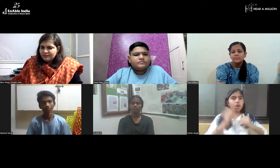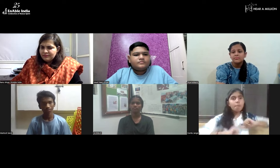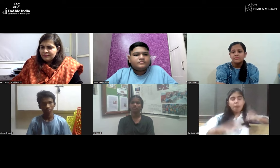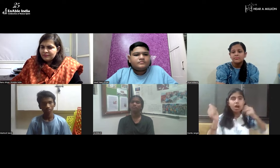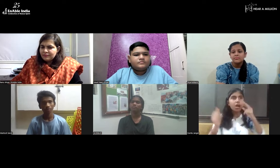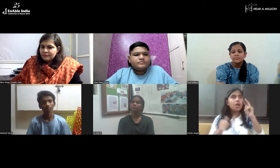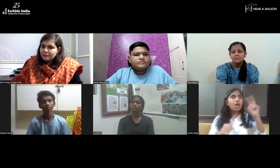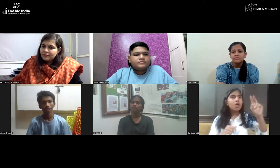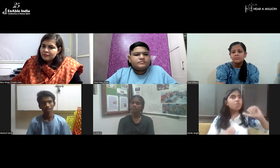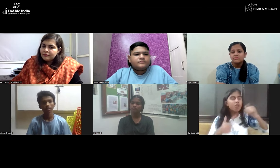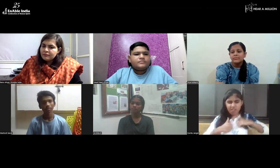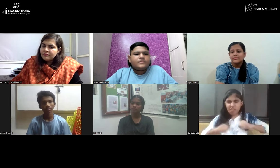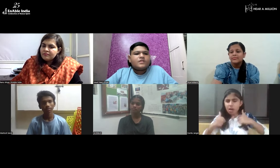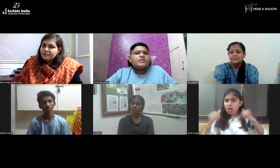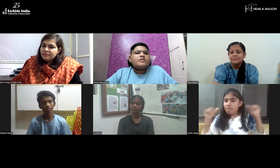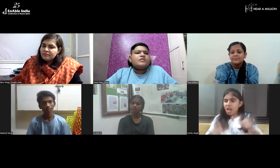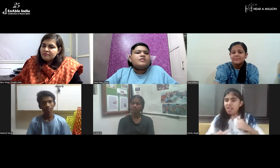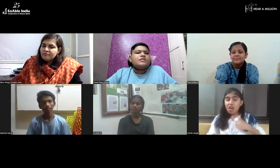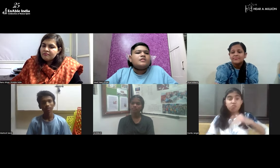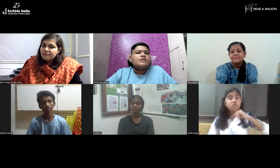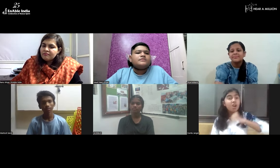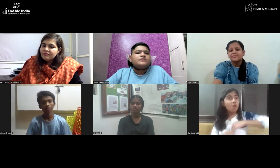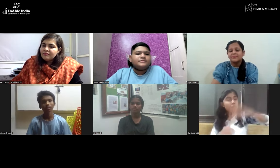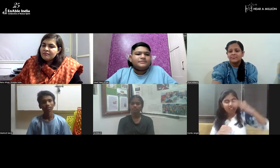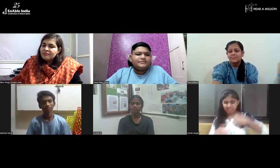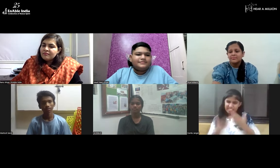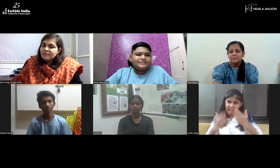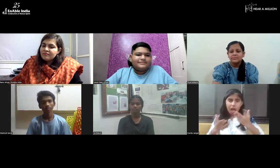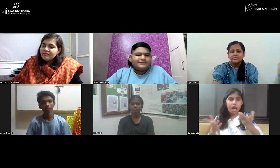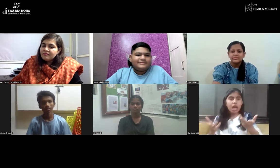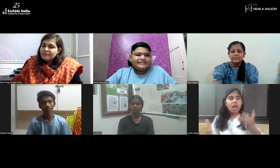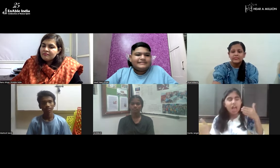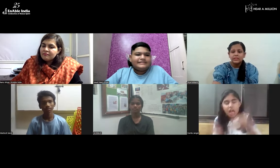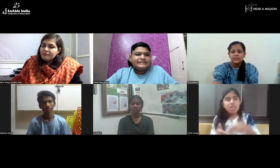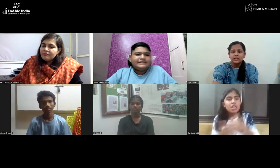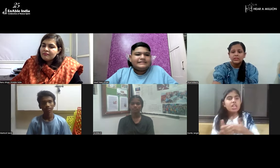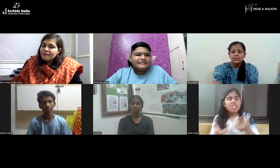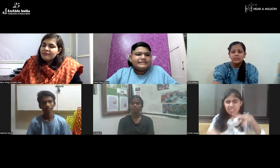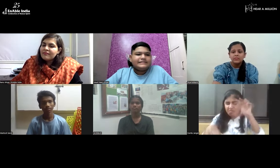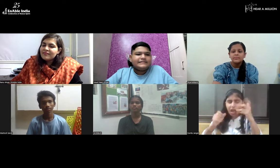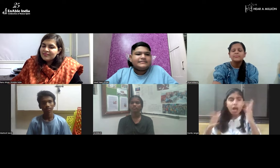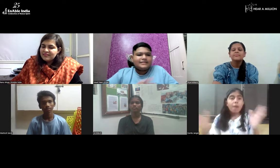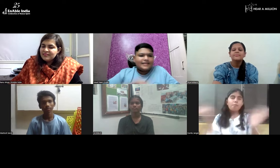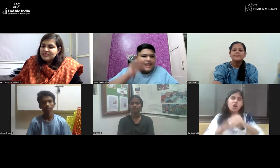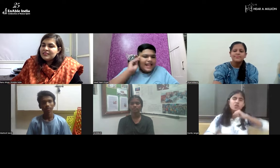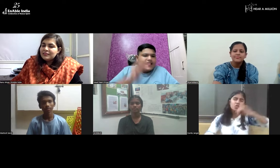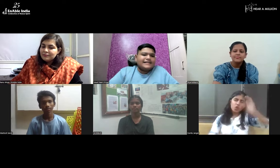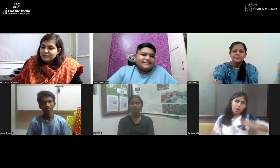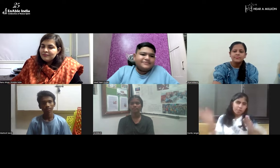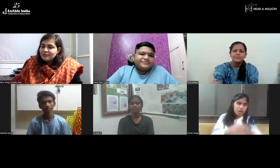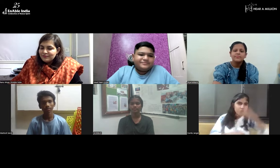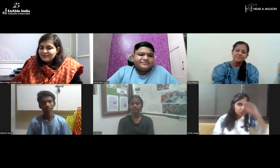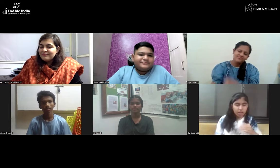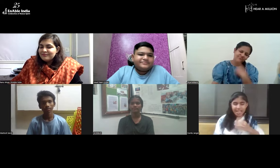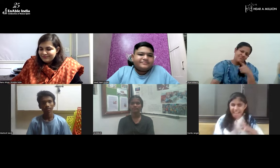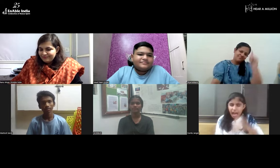So it's better that you hand them books at the age of 5 to 6 so that They are addicted to books and not phones.